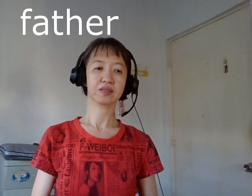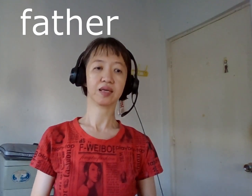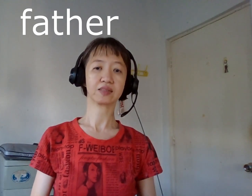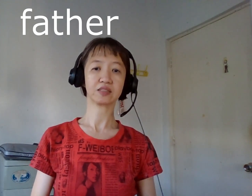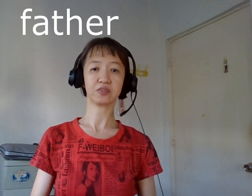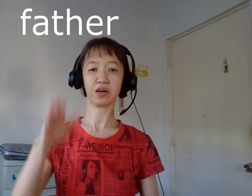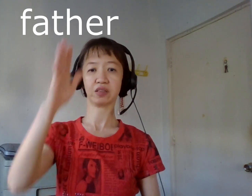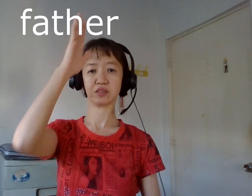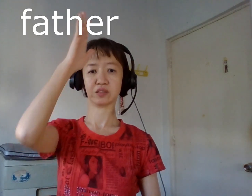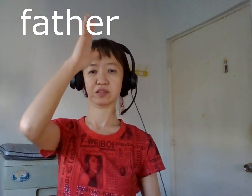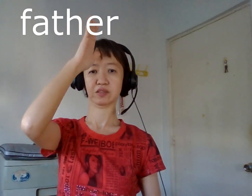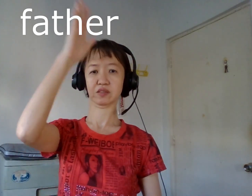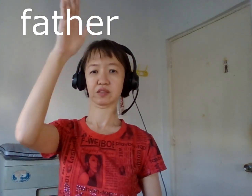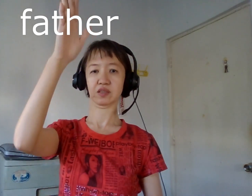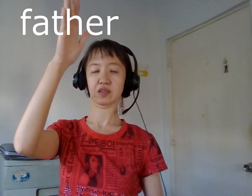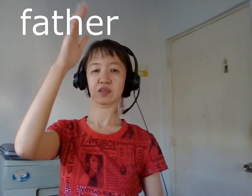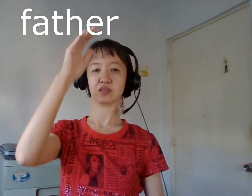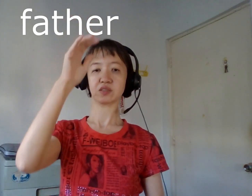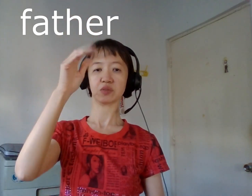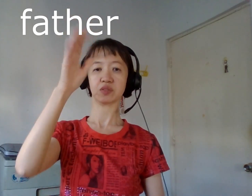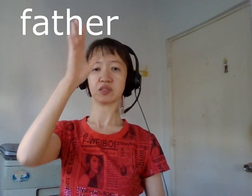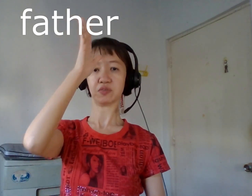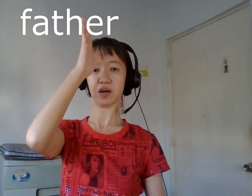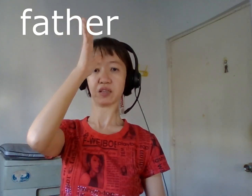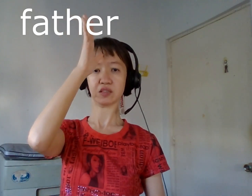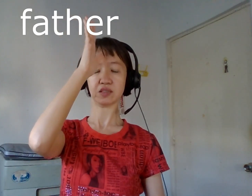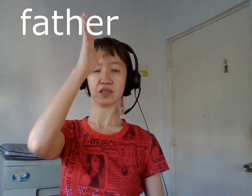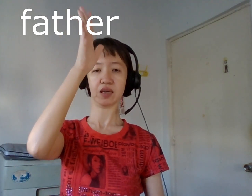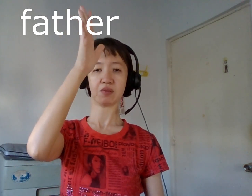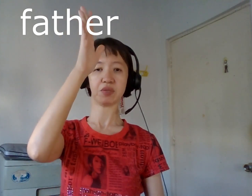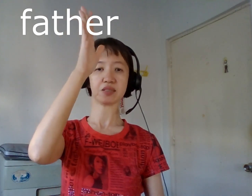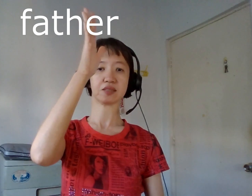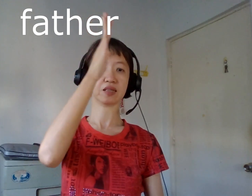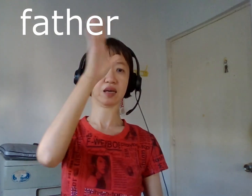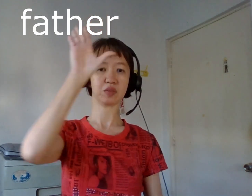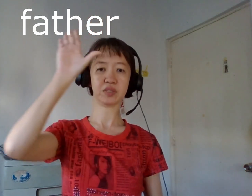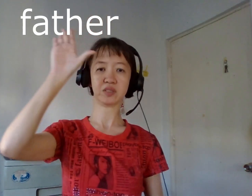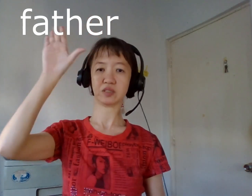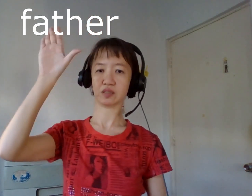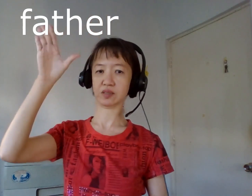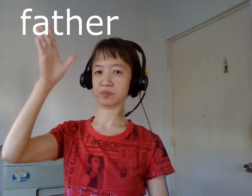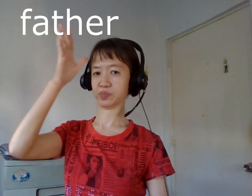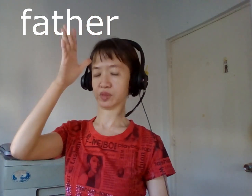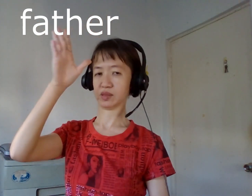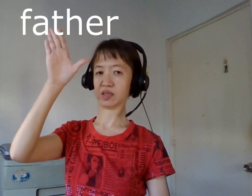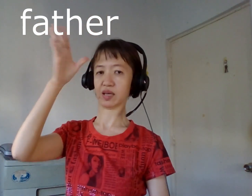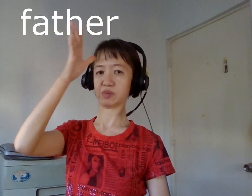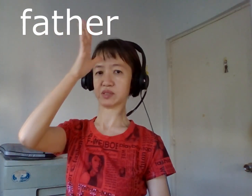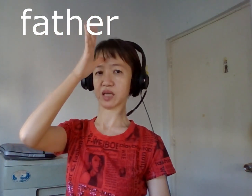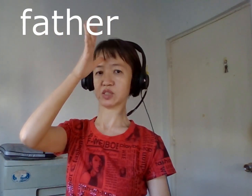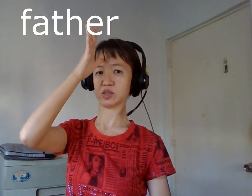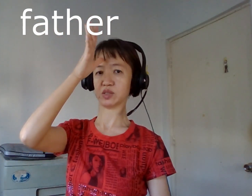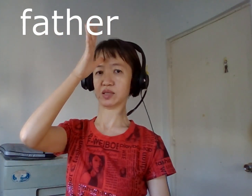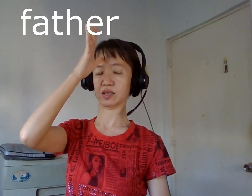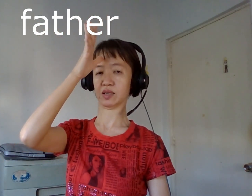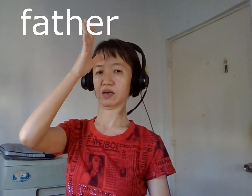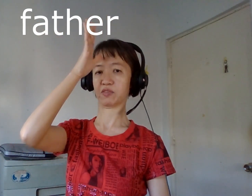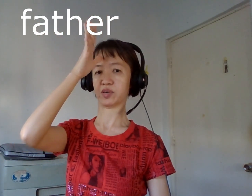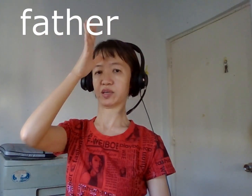Next is father. So this is father in American Sign Language. The thumb is touching the forehead,